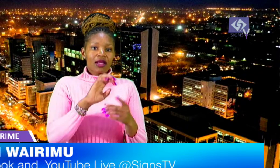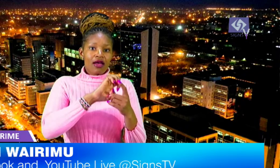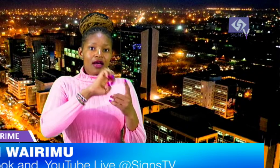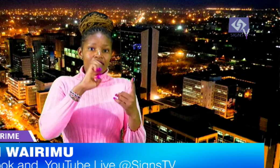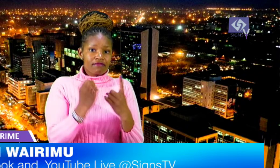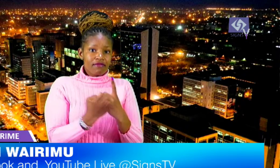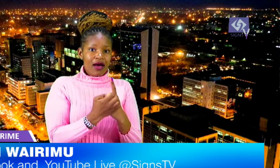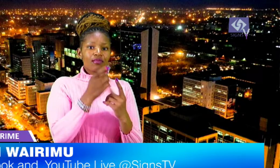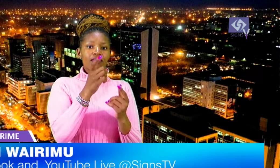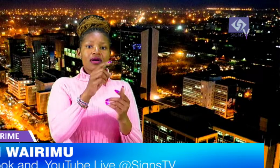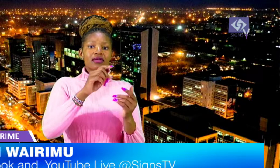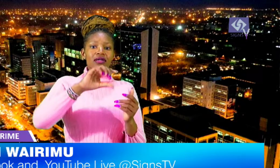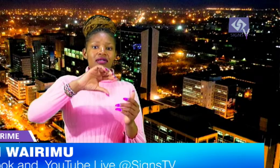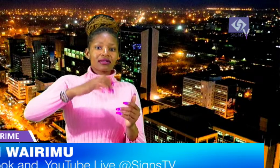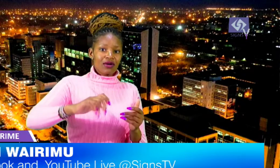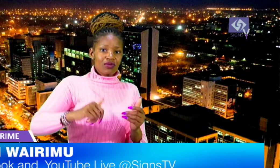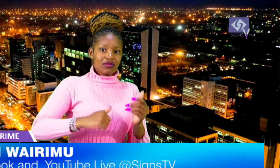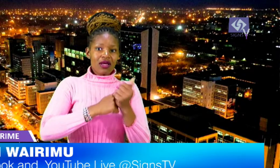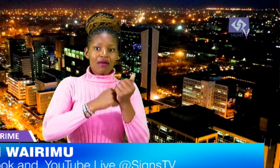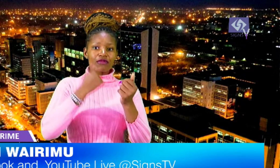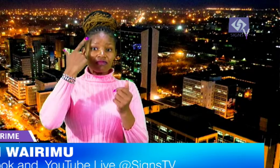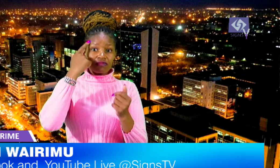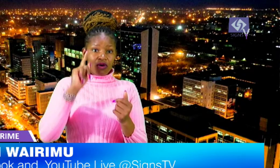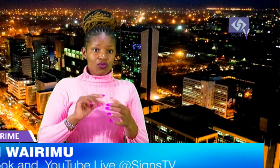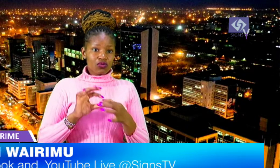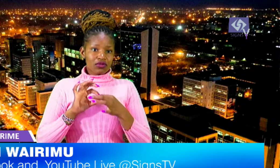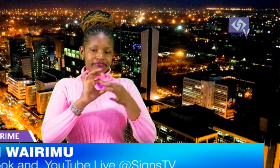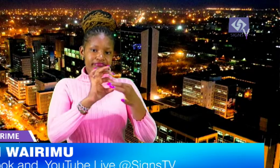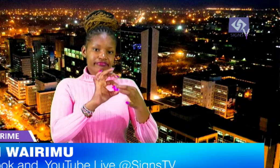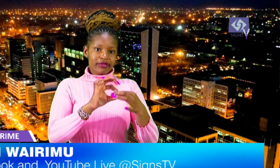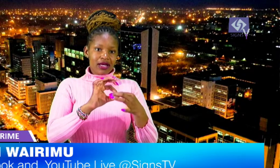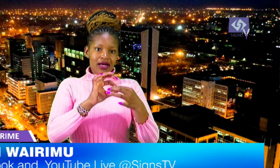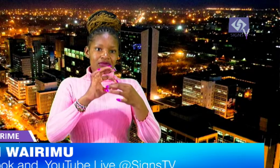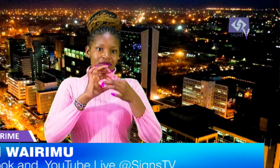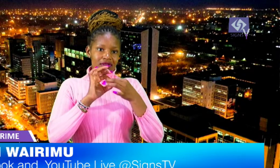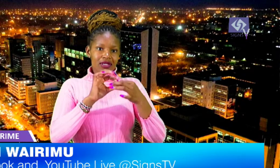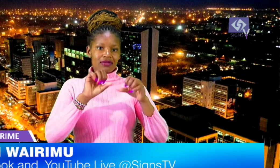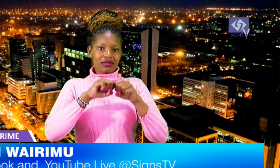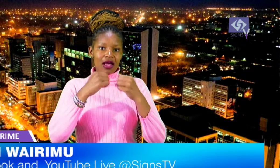from low-value transaction with middlemen.